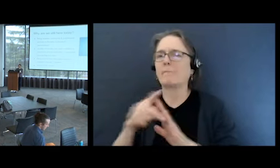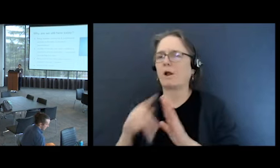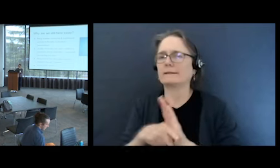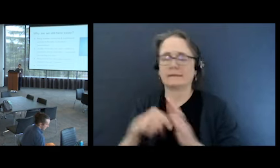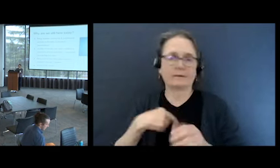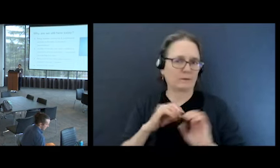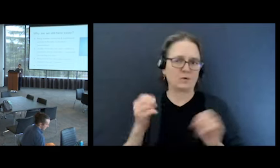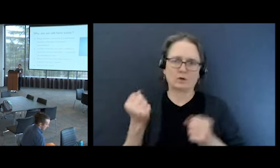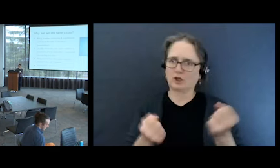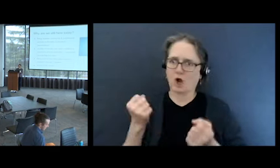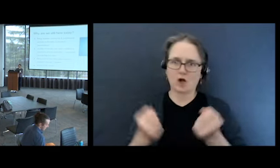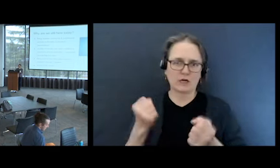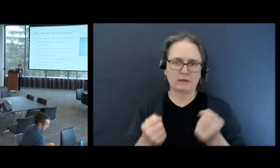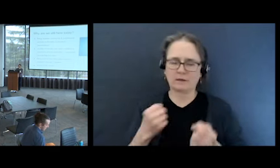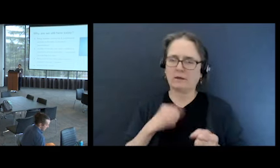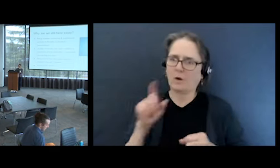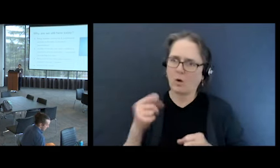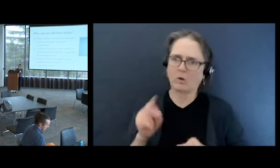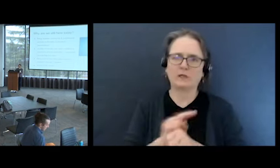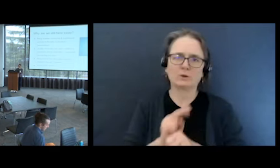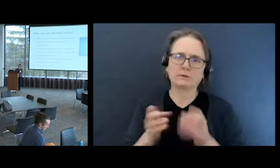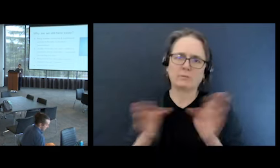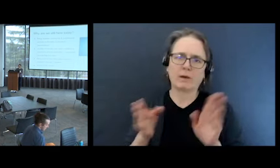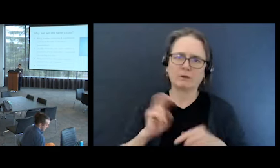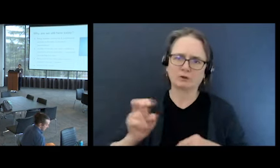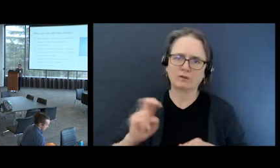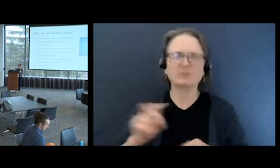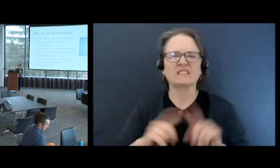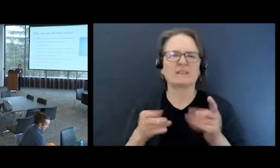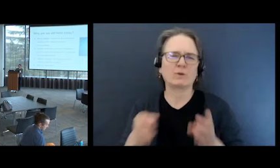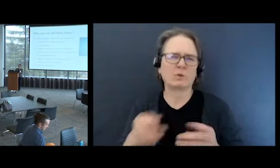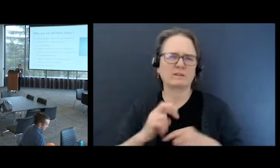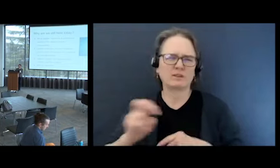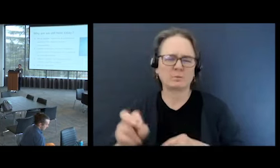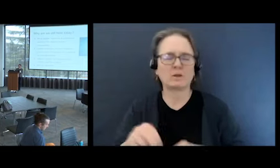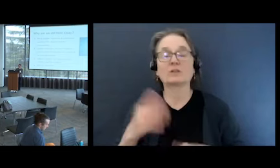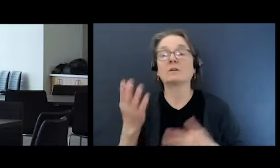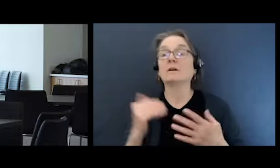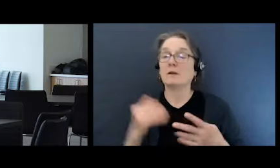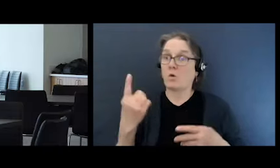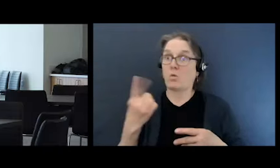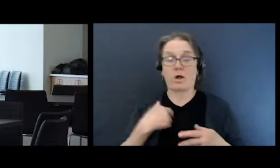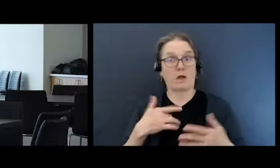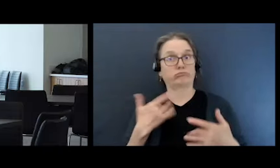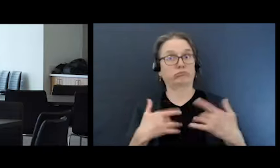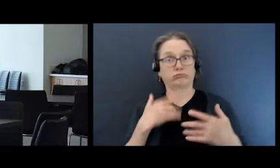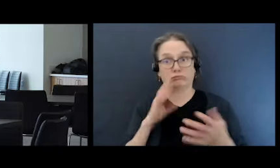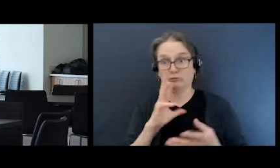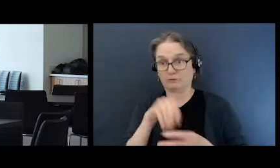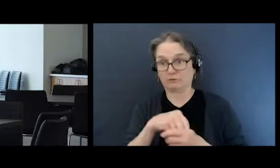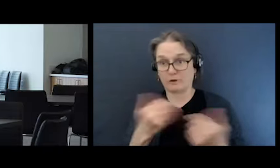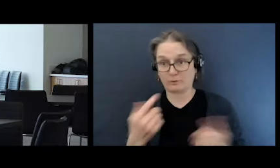other modes of transport. One of the things that motivates me to be here today is that my husband works on ADA cases, and I see